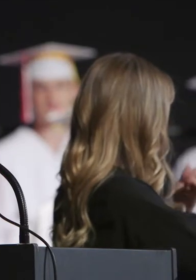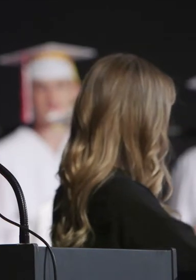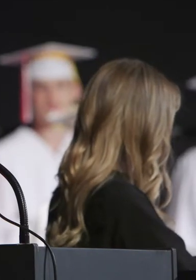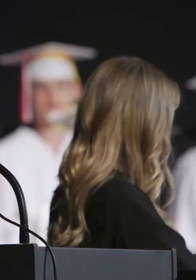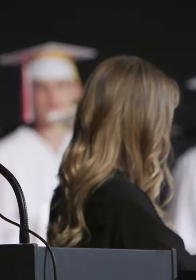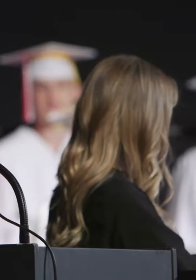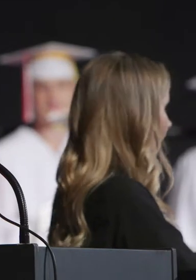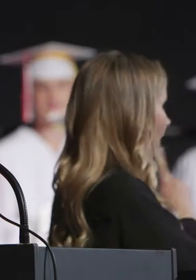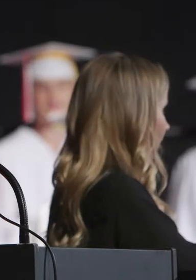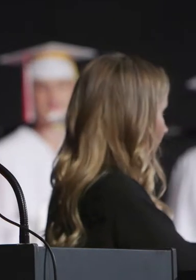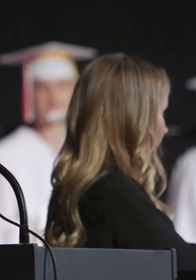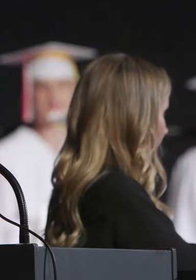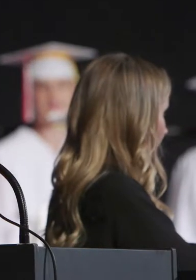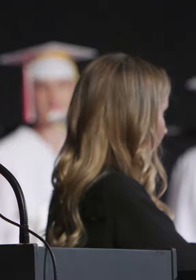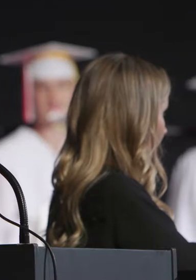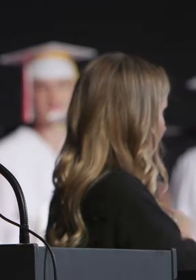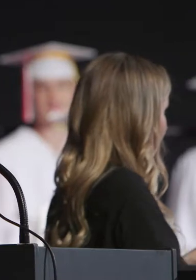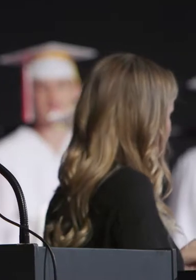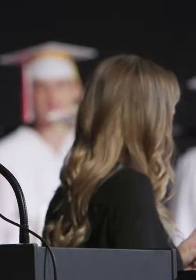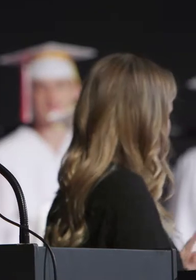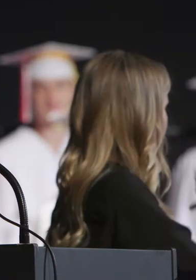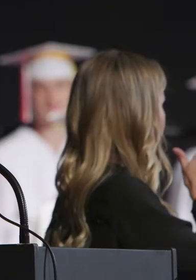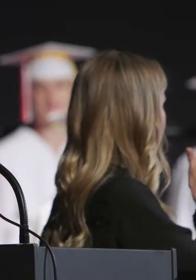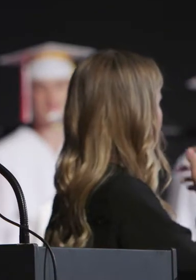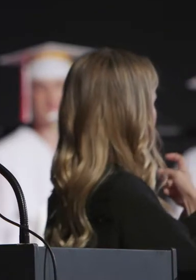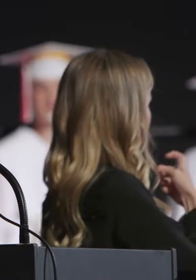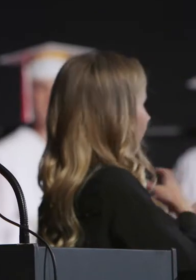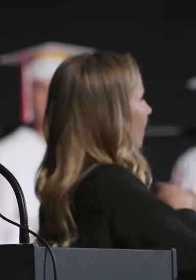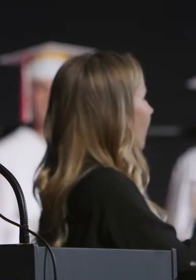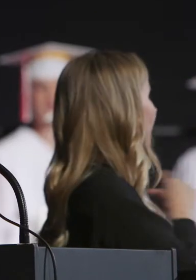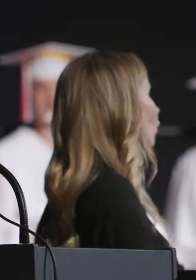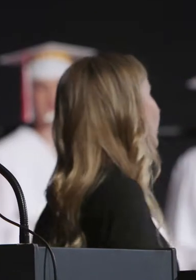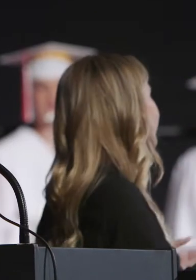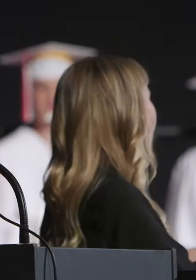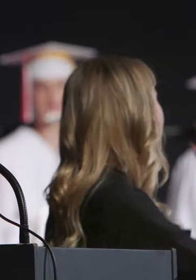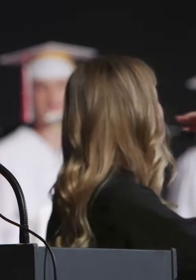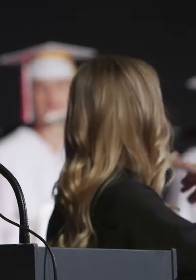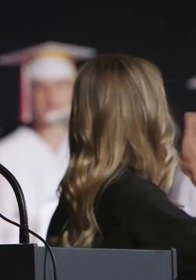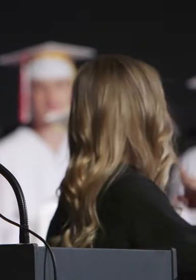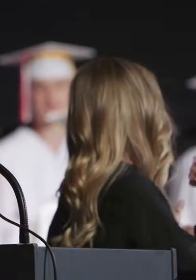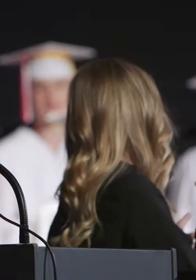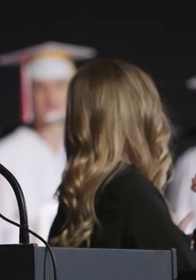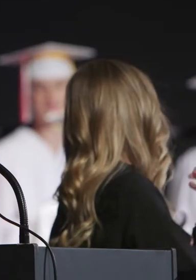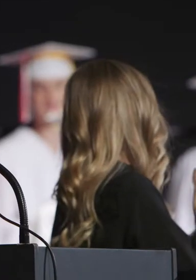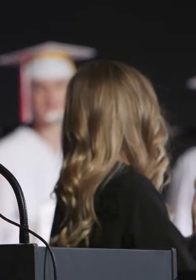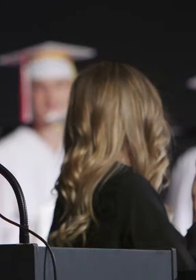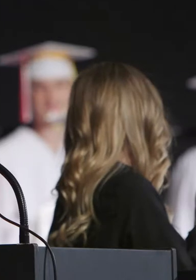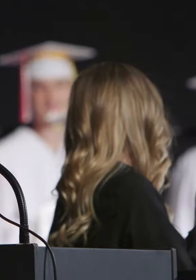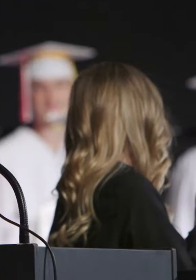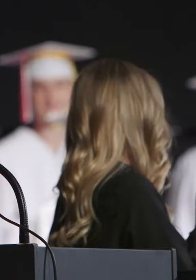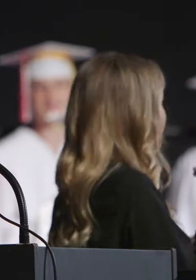King's brother laces the prince's drink with poison, but the queen dies after she drinks from the cup instead. Prince kills his uncle in a sword fight,